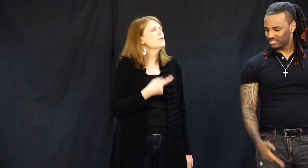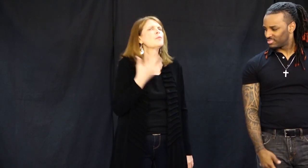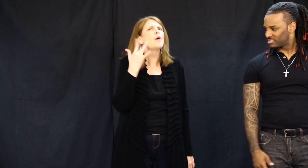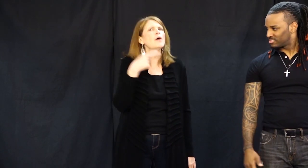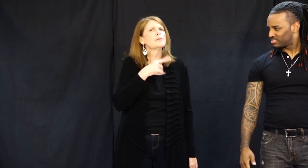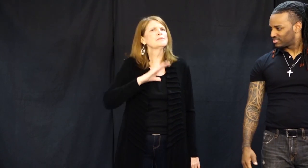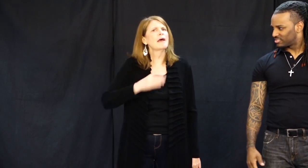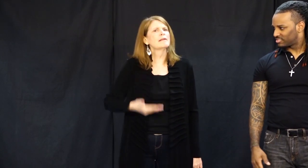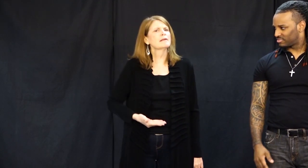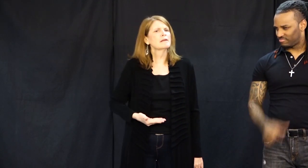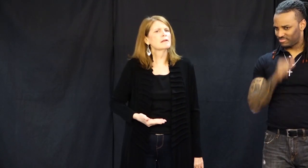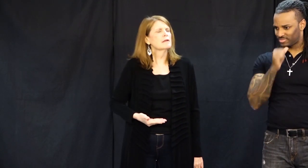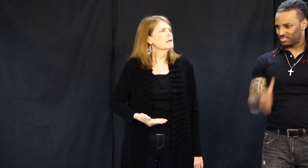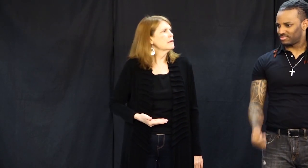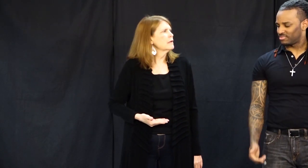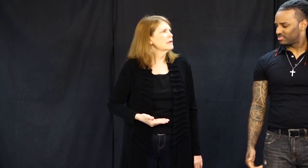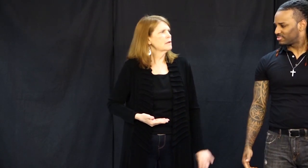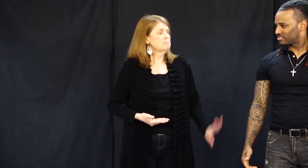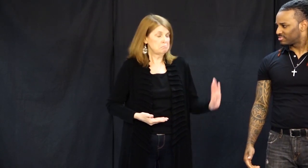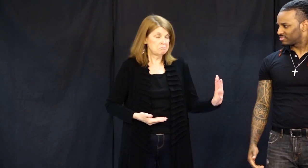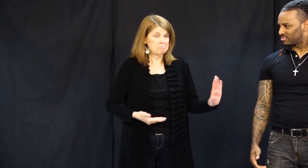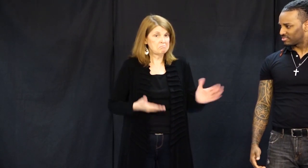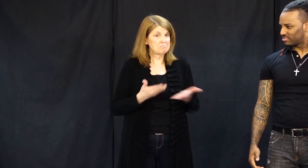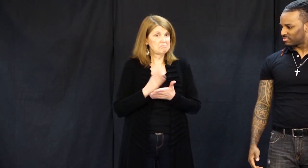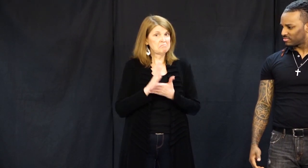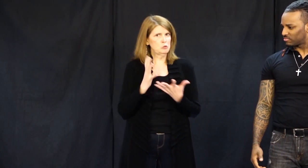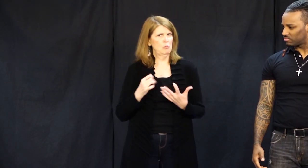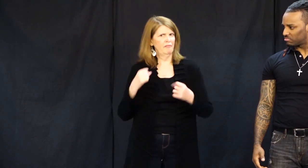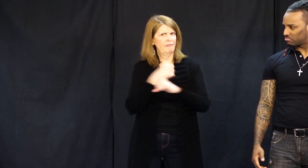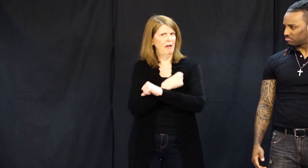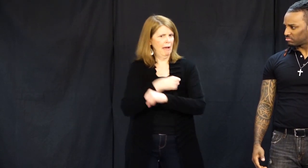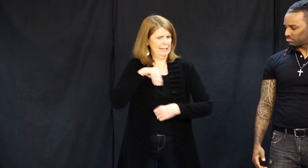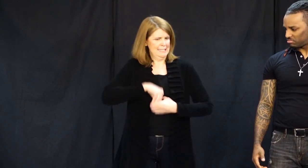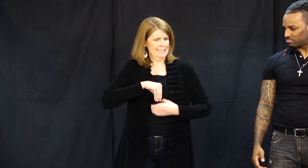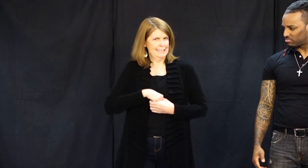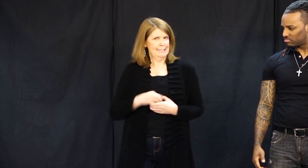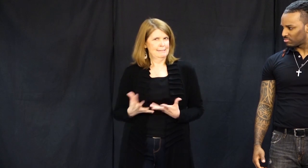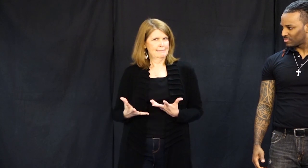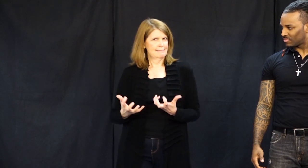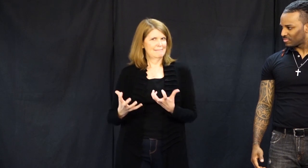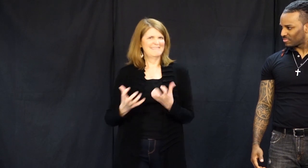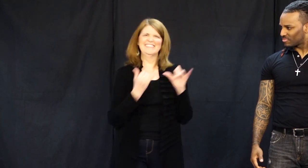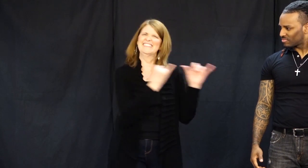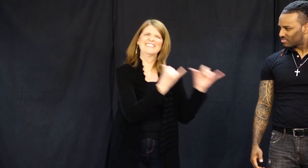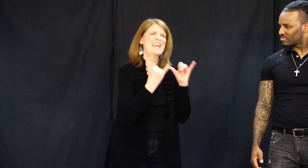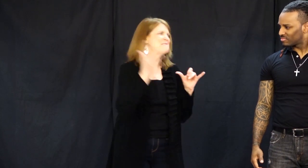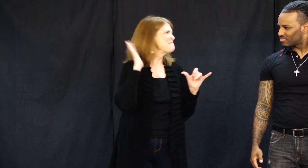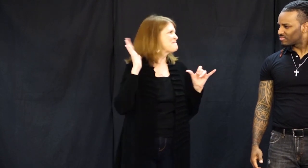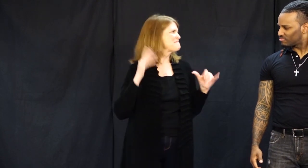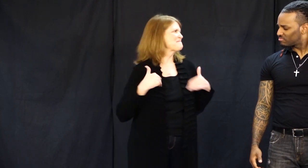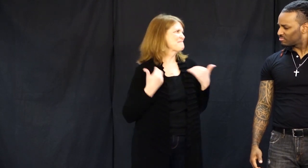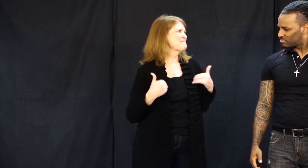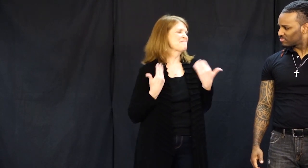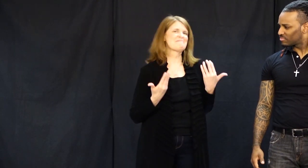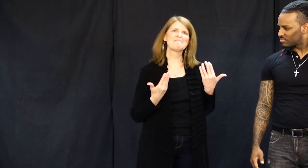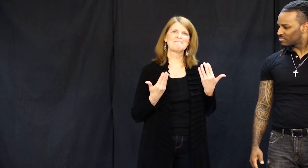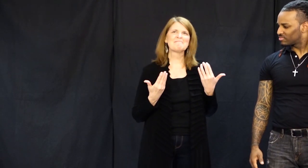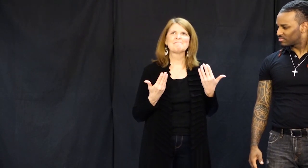you upset? I'm not? It's all right you want to fight, you've got a hunger. I was just like you when I was younger. Head full of fantasies